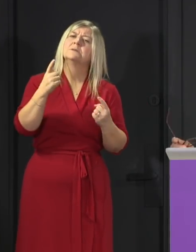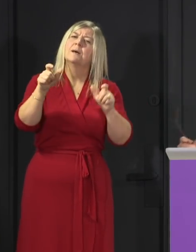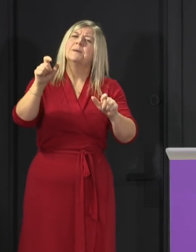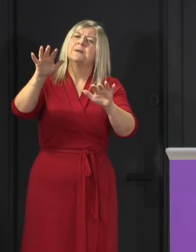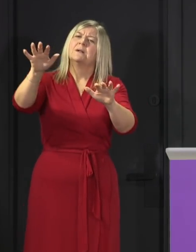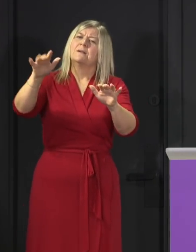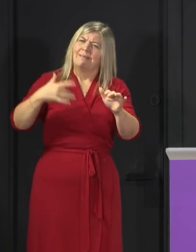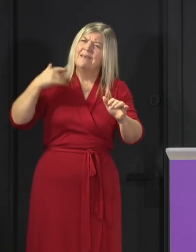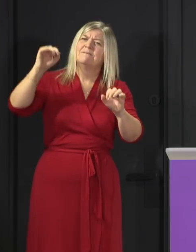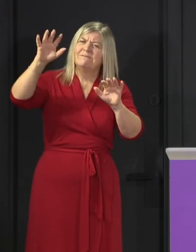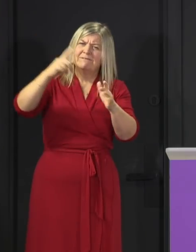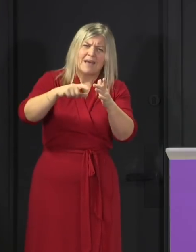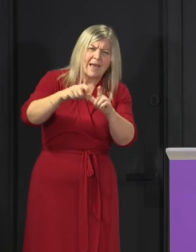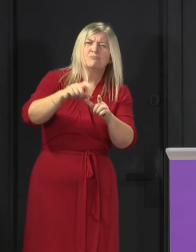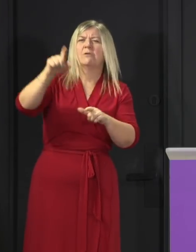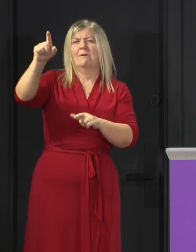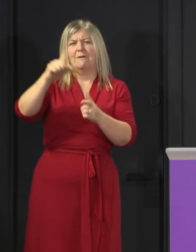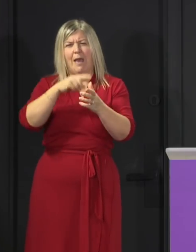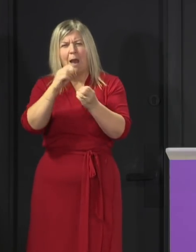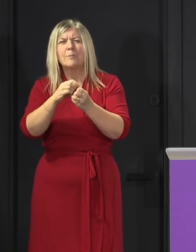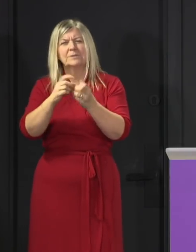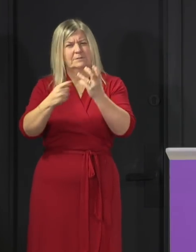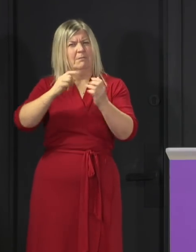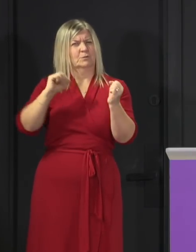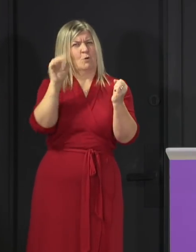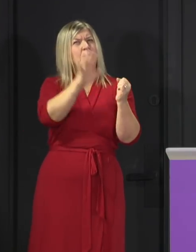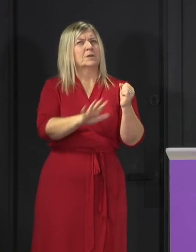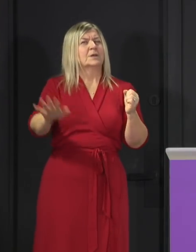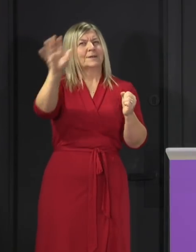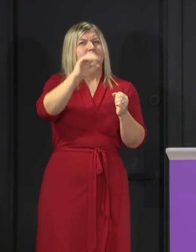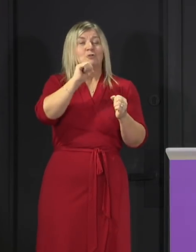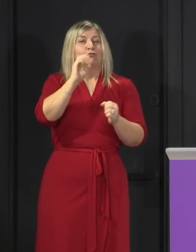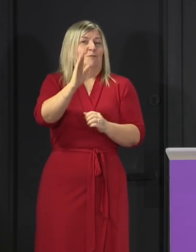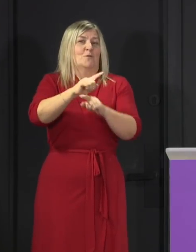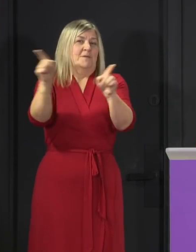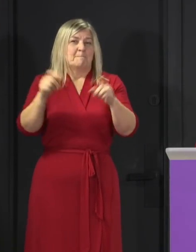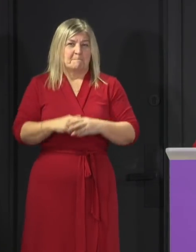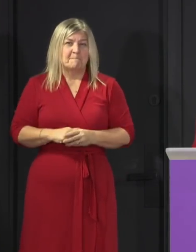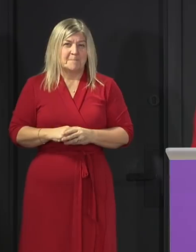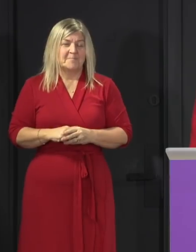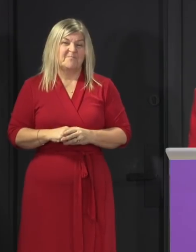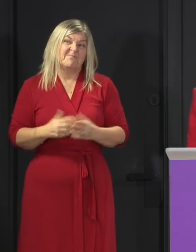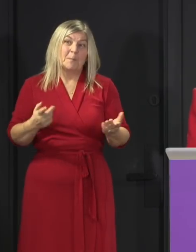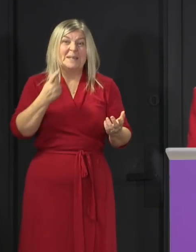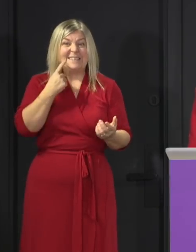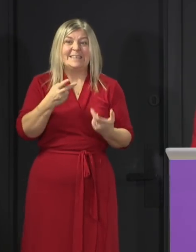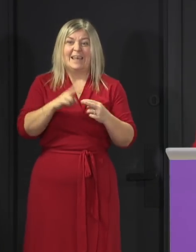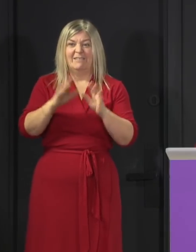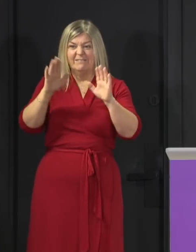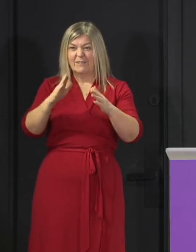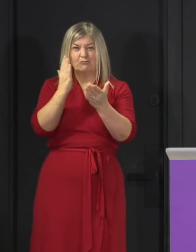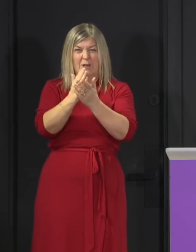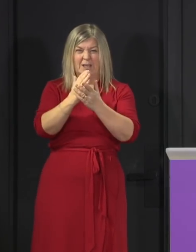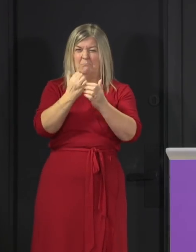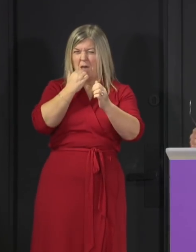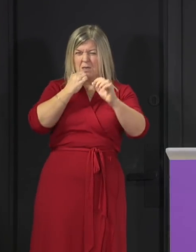from straightforward for them too. But this, and I've said this many times before, it would be much easier if it was just a simple algorithm, but